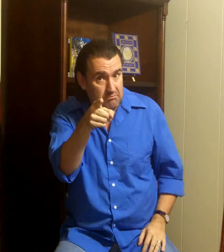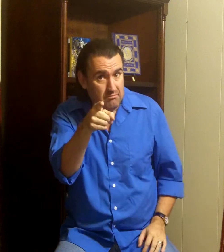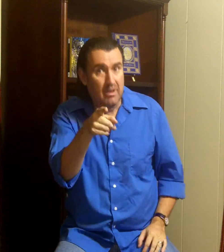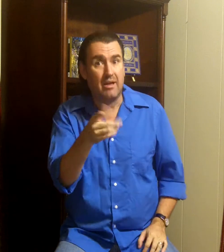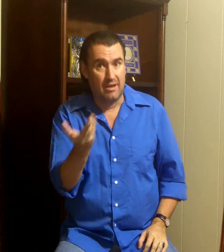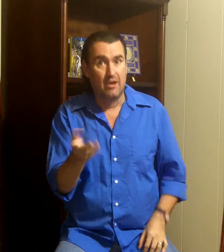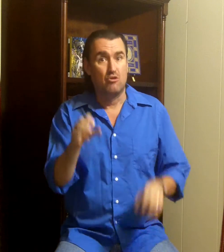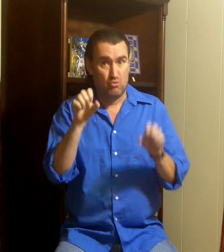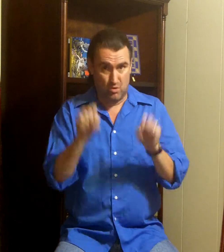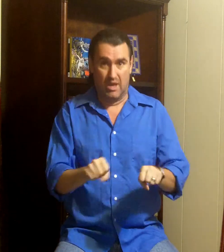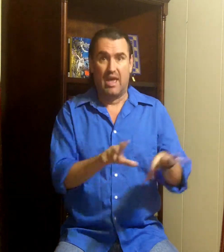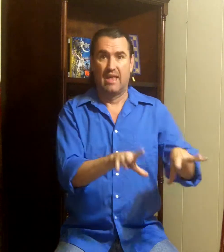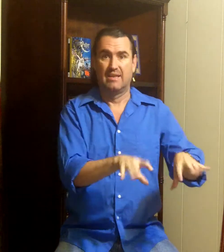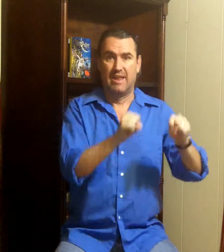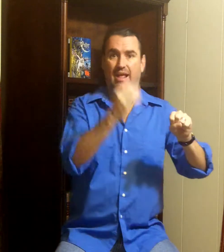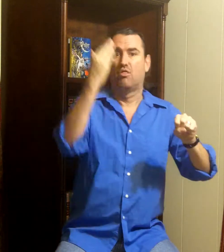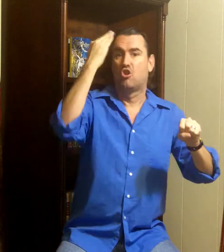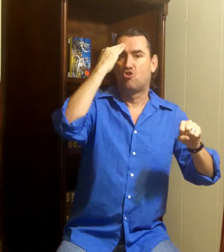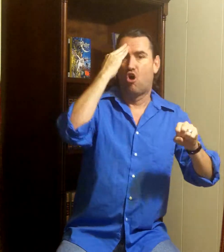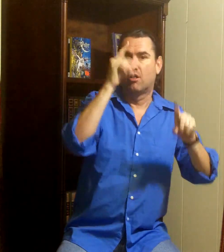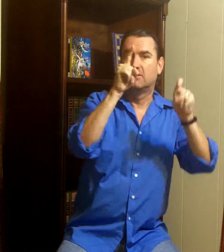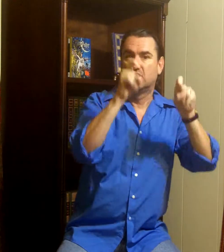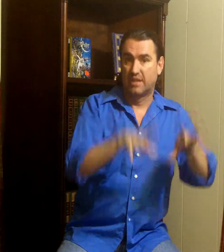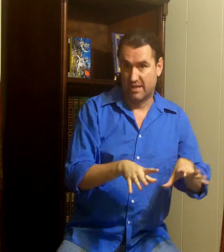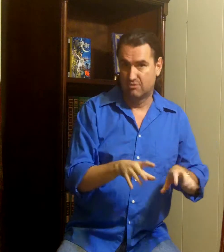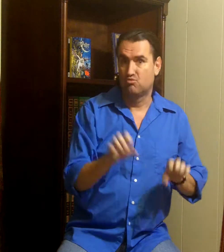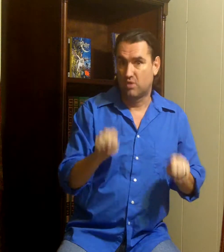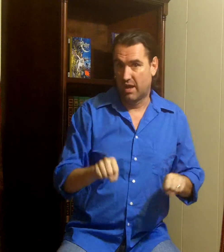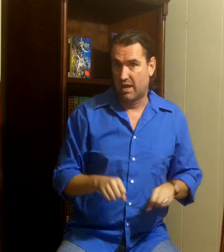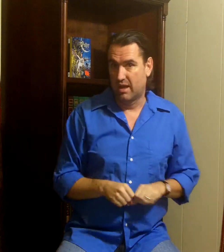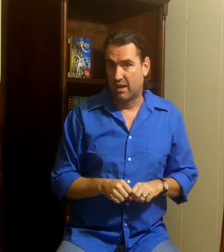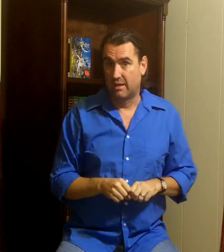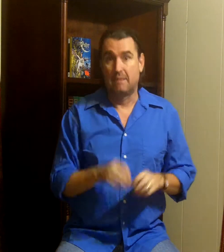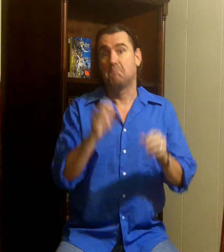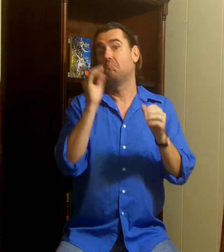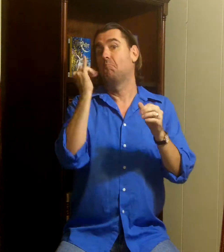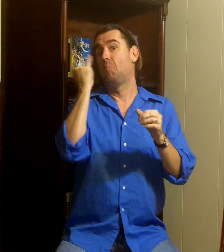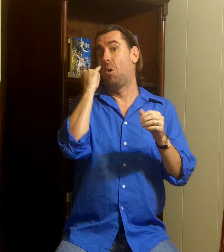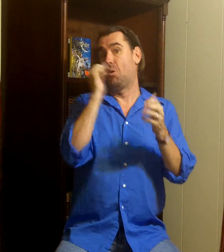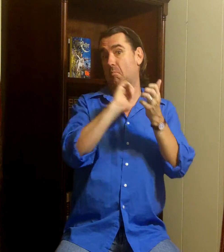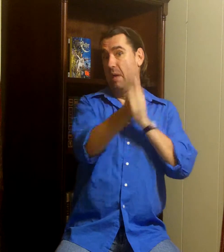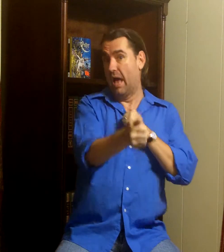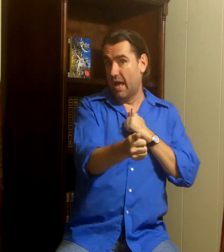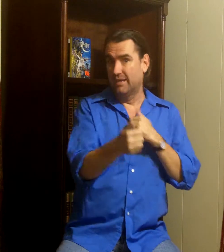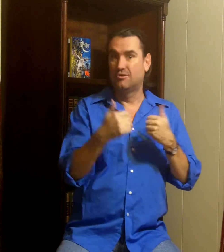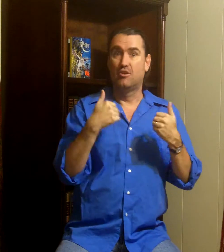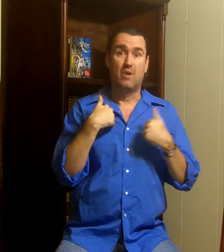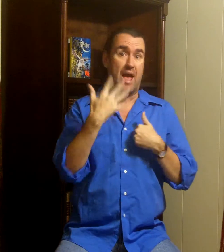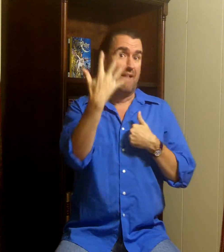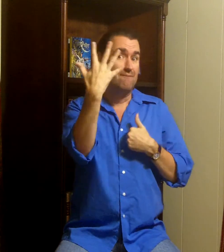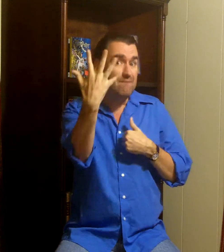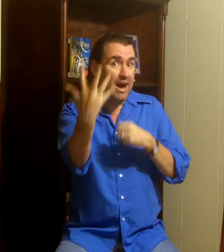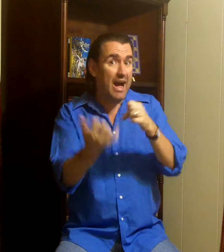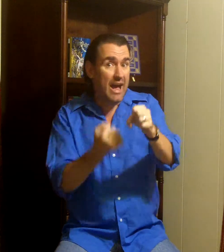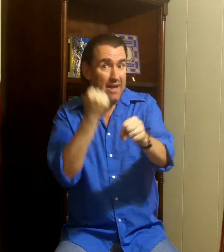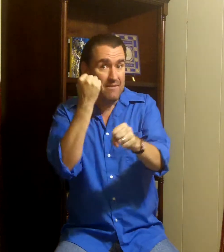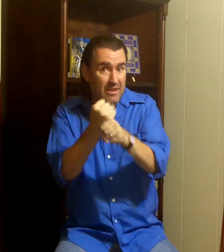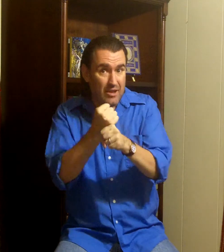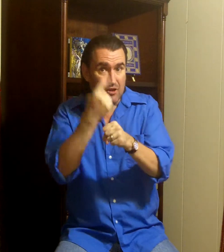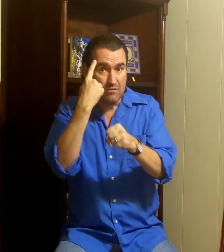can still go take the knowledge exam, and if you pass it, you have 5 years to meet the qualifications necessary